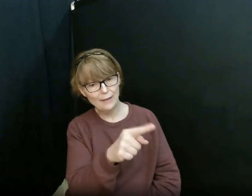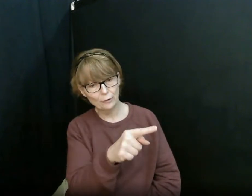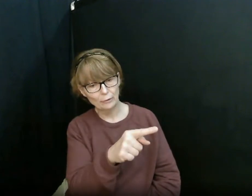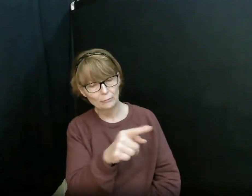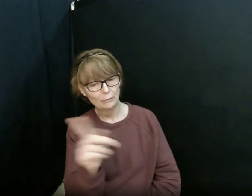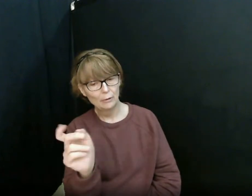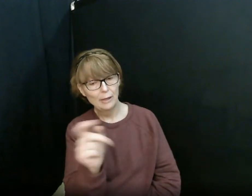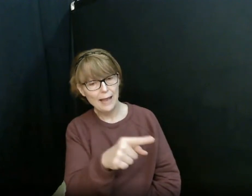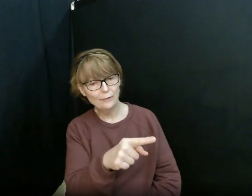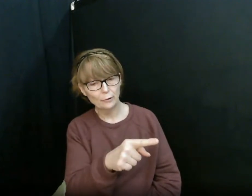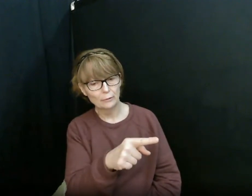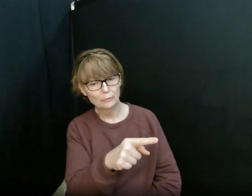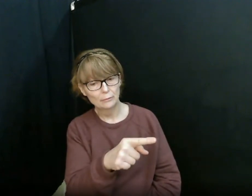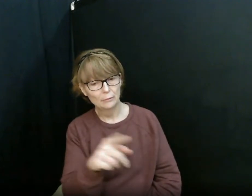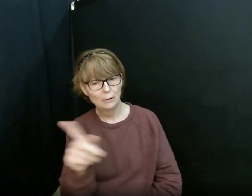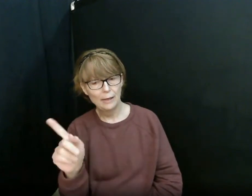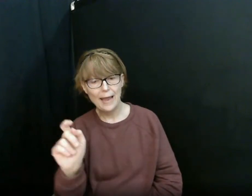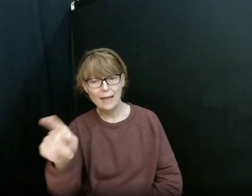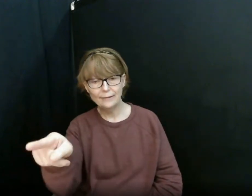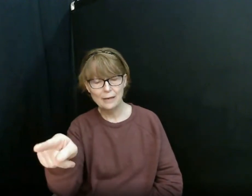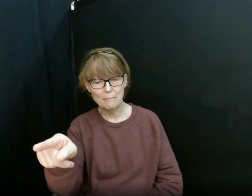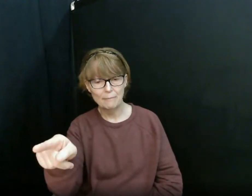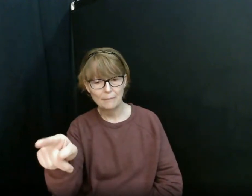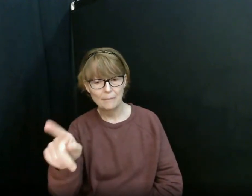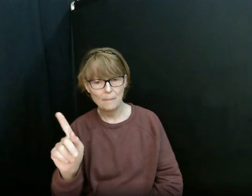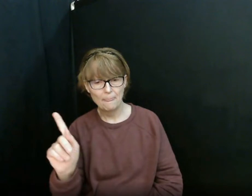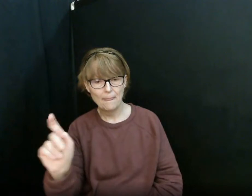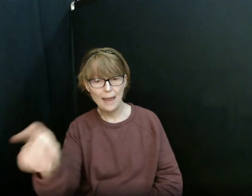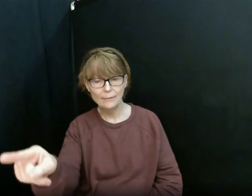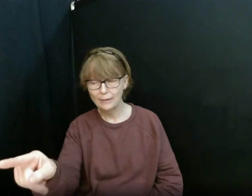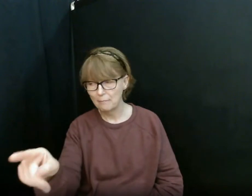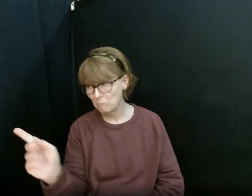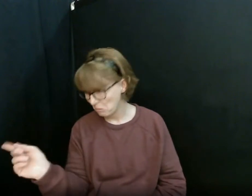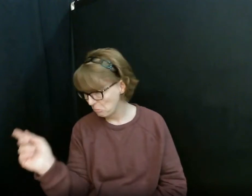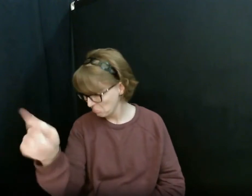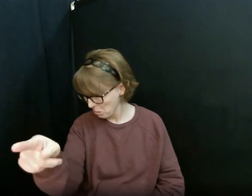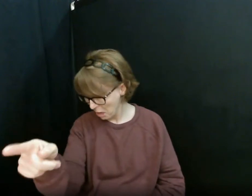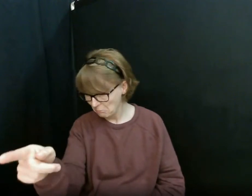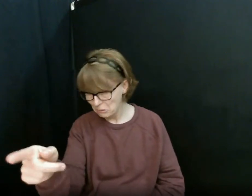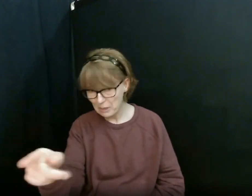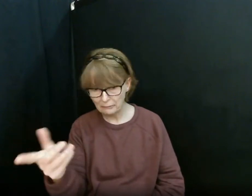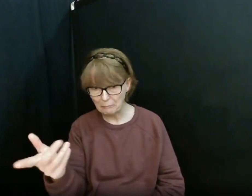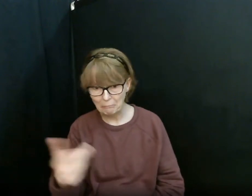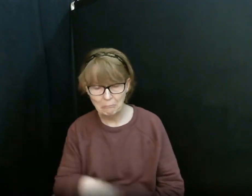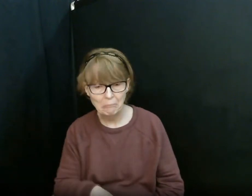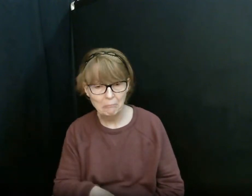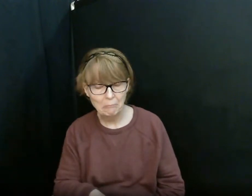her, ask her, ask him, ask him. You ask him. So it's like a